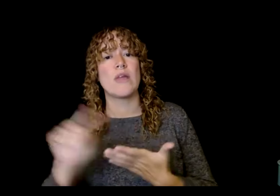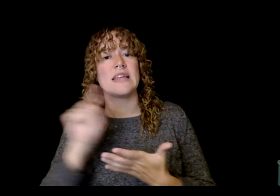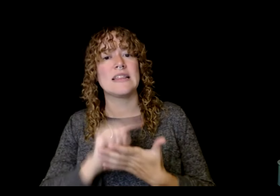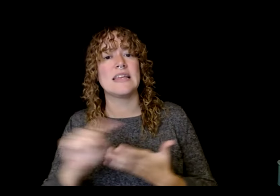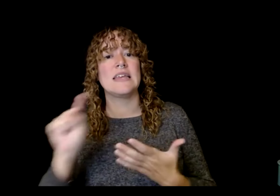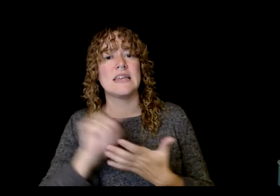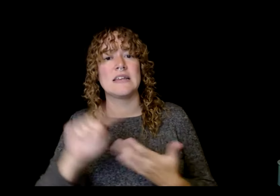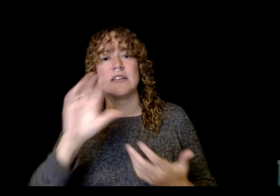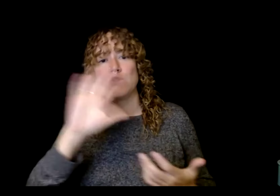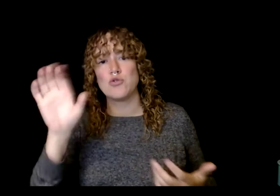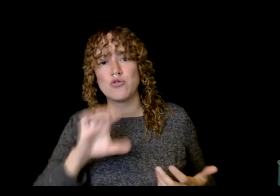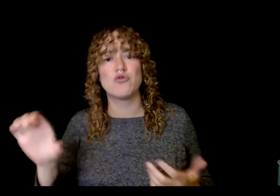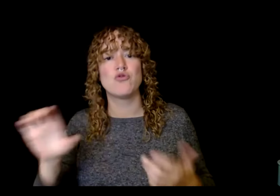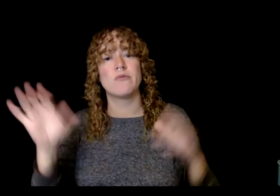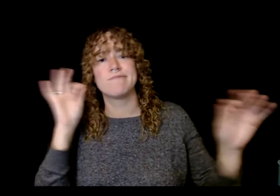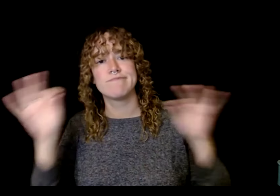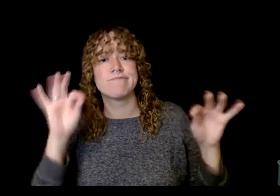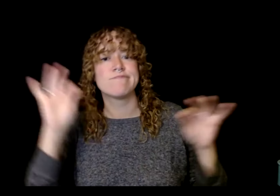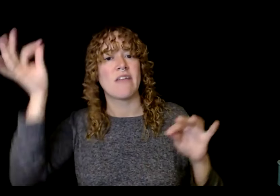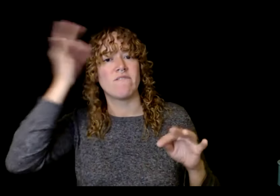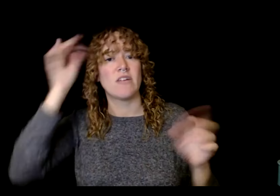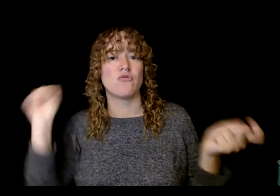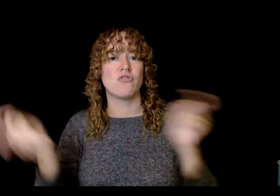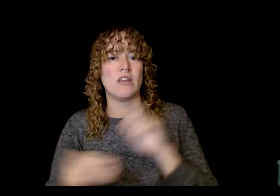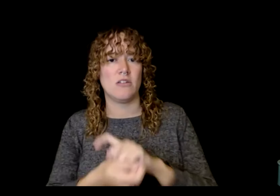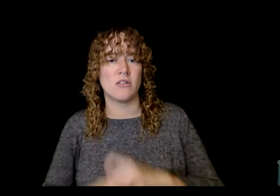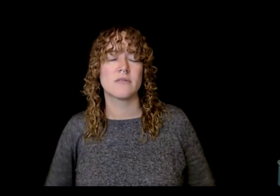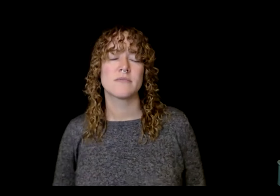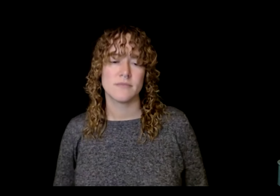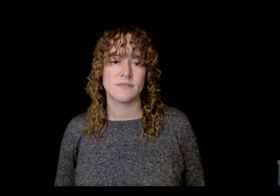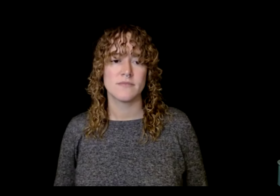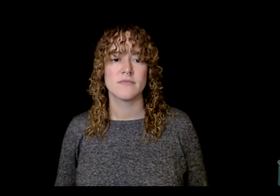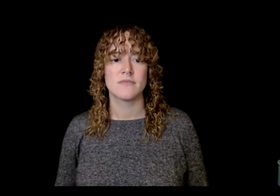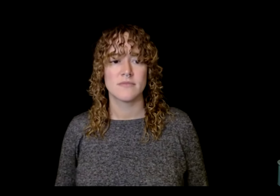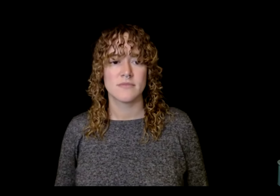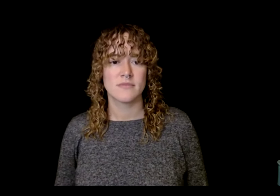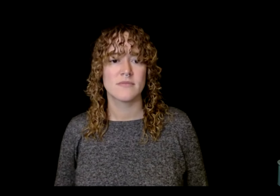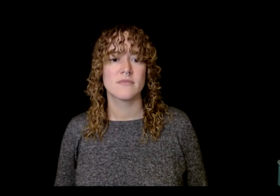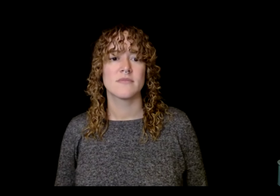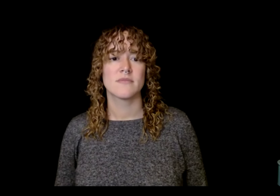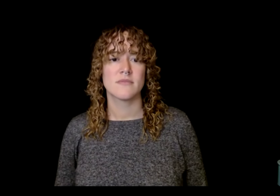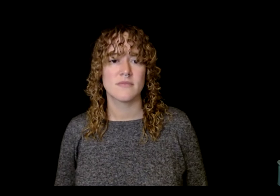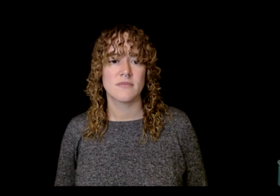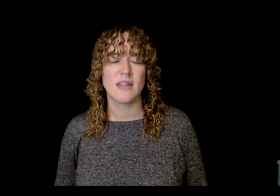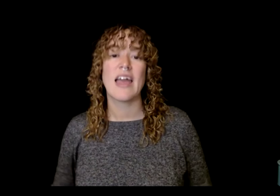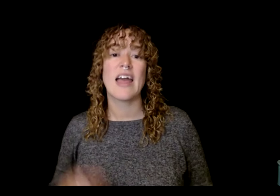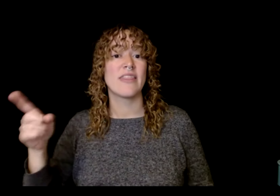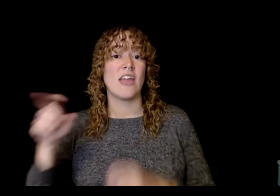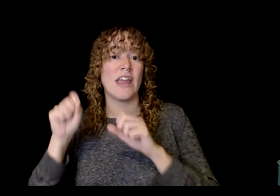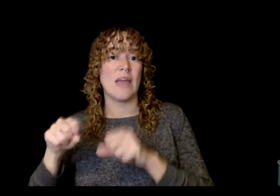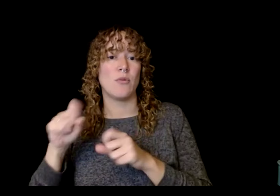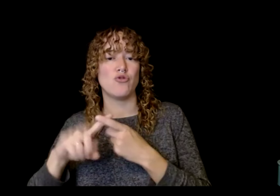to federal changes. And are able to engage very differently than we are as a state